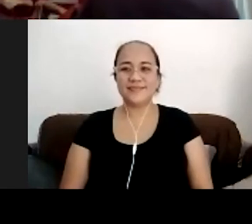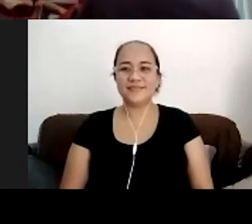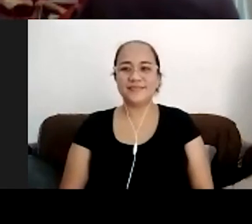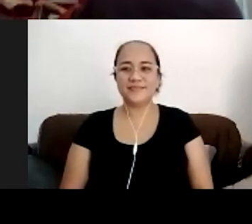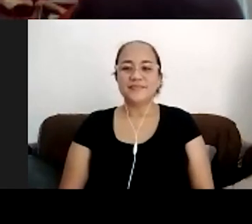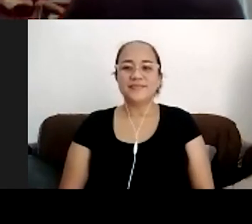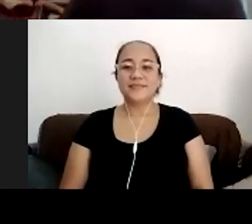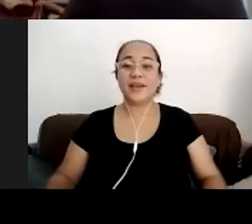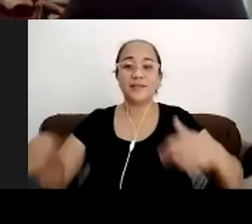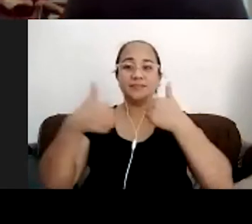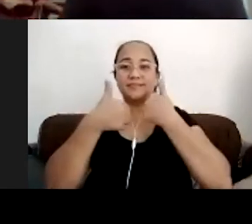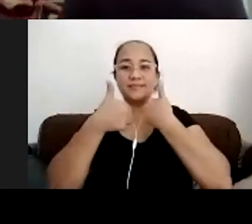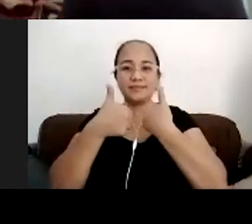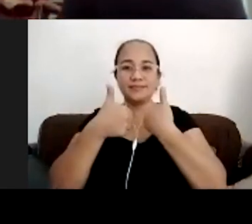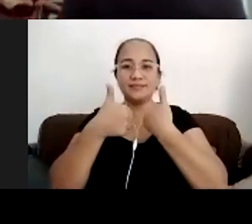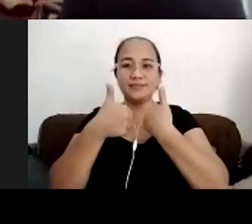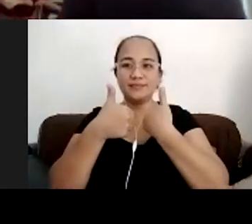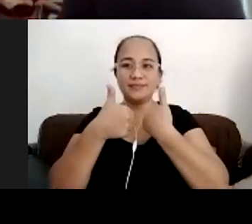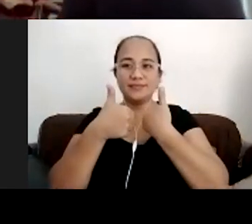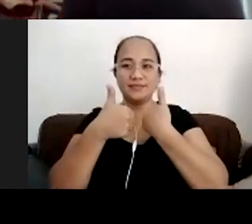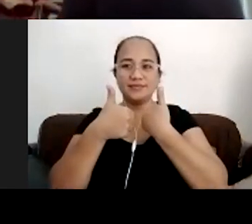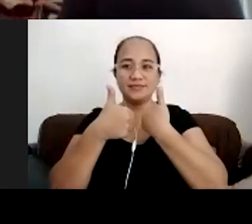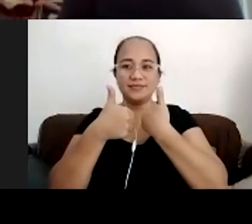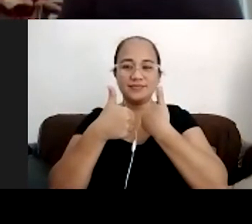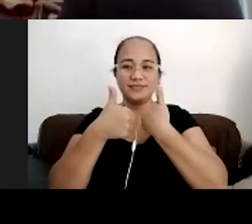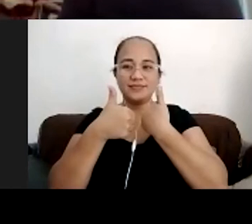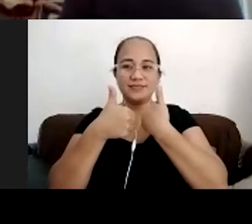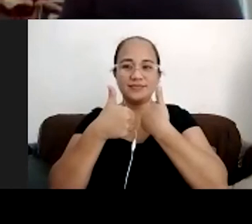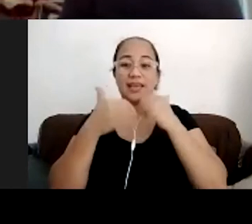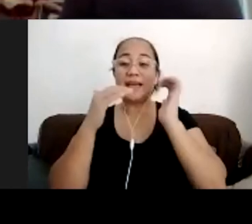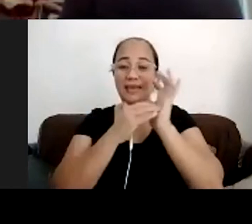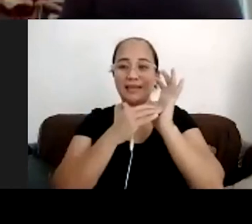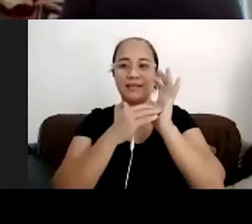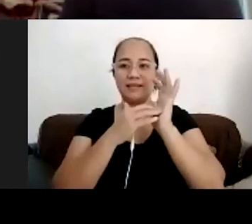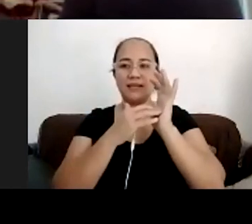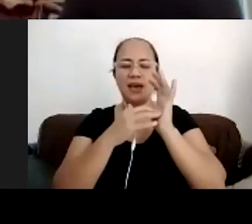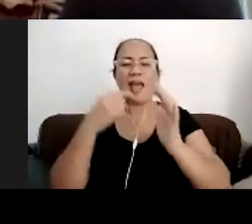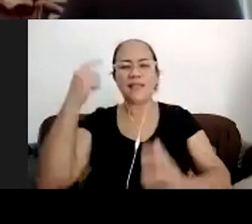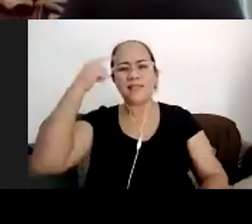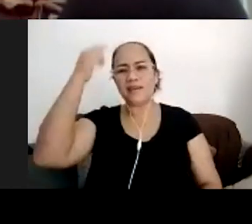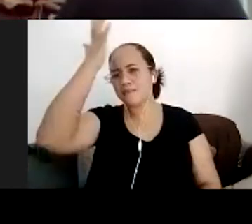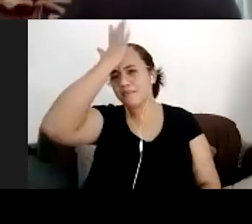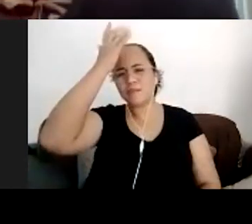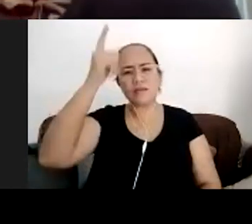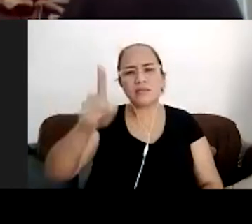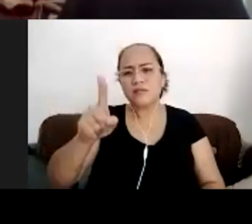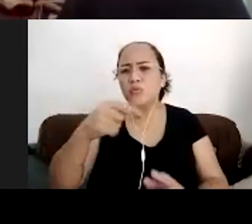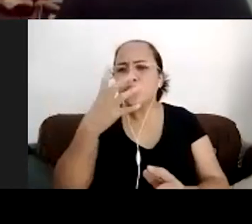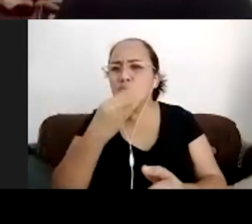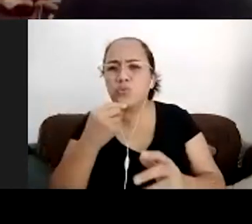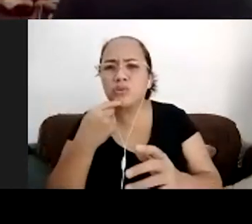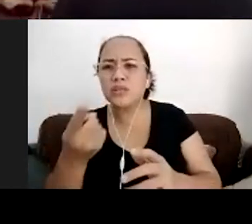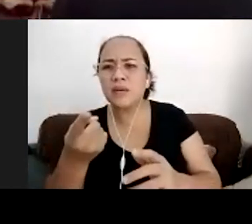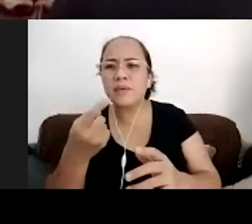Okay. All right. So again, as I think Peeps said, or someone said, you have to